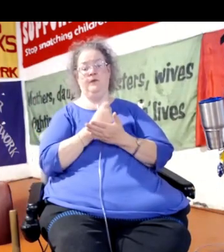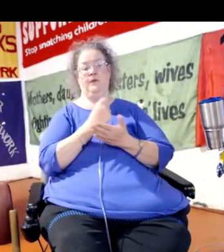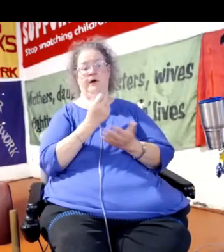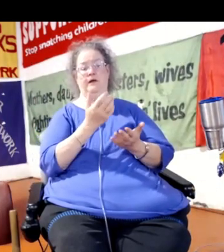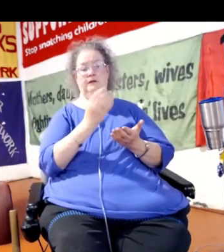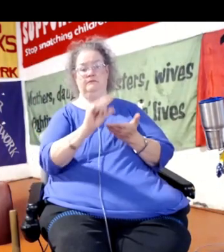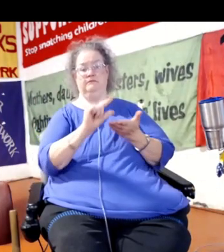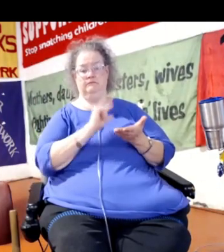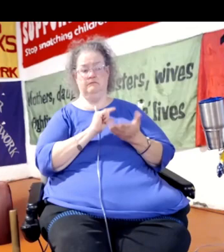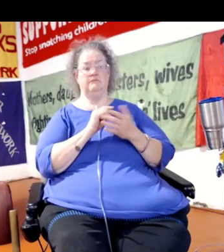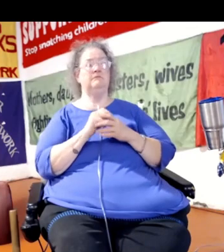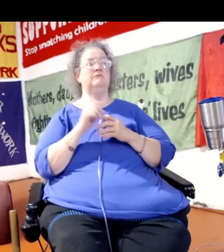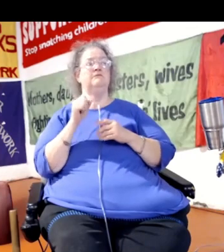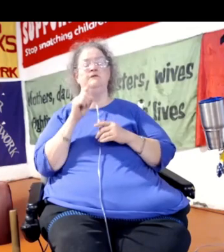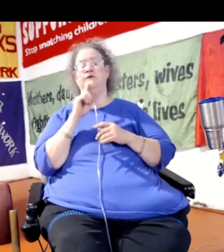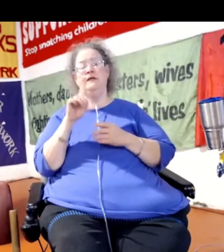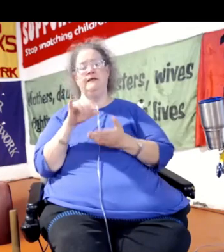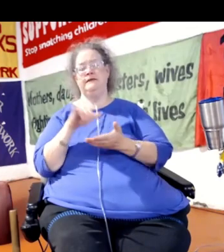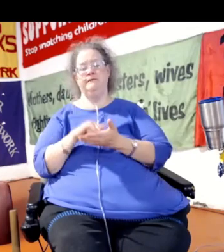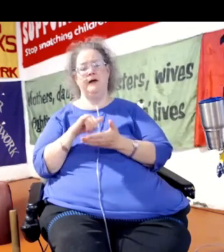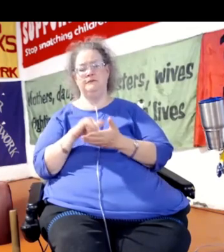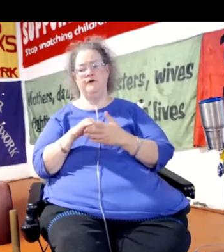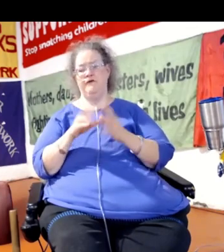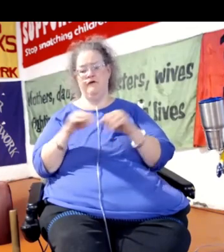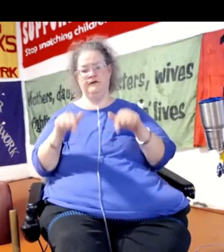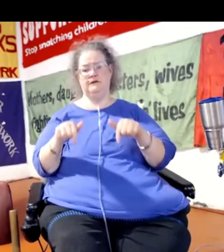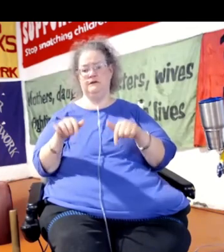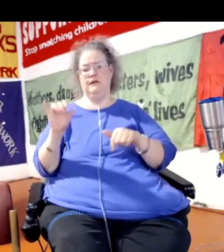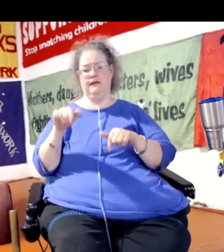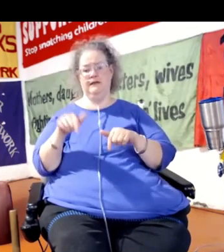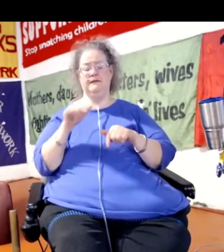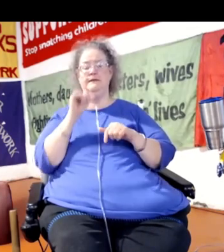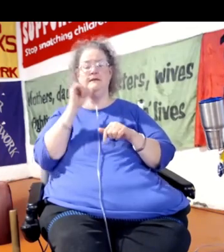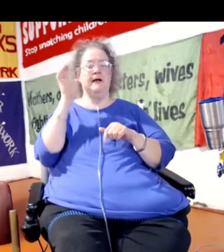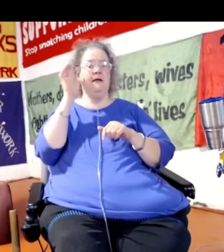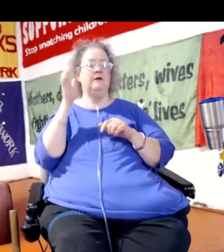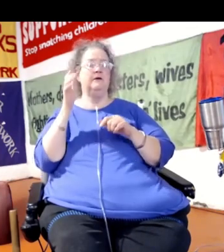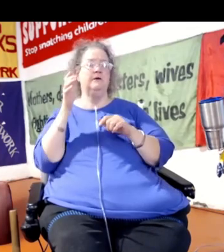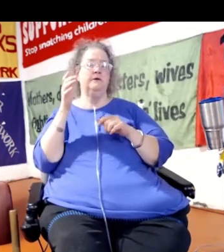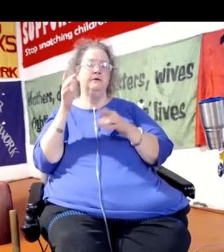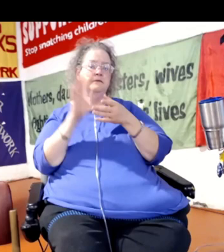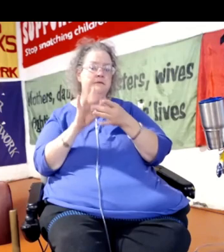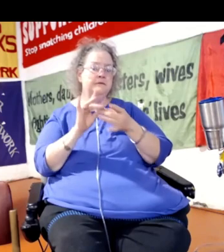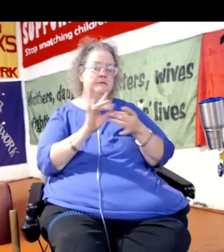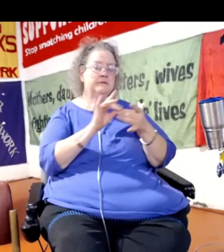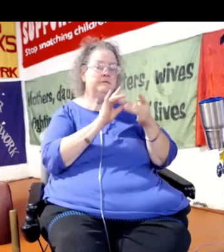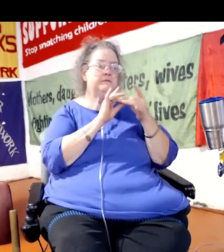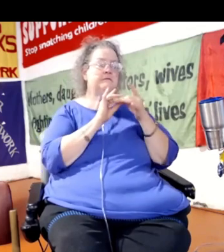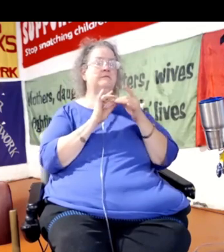about that. It would be impossible to have a conference like this and not to hear about it. The